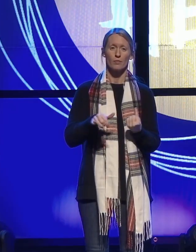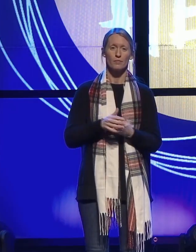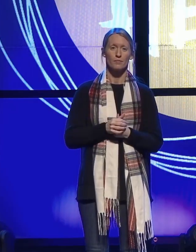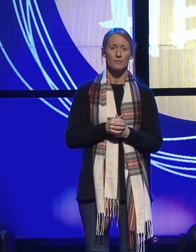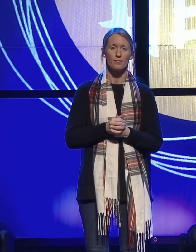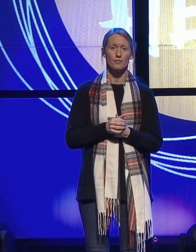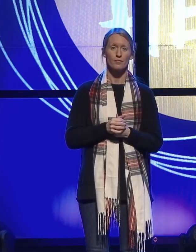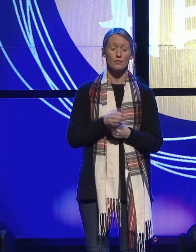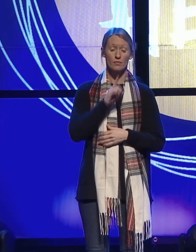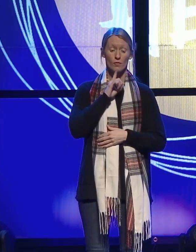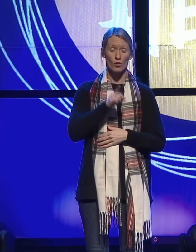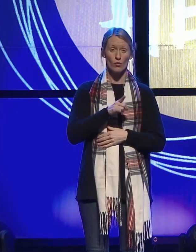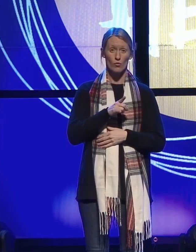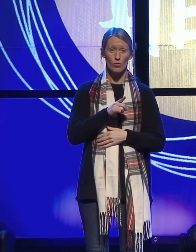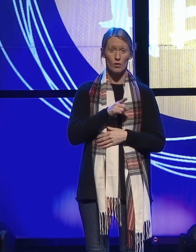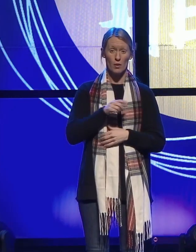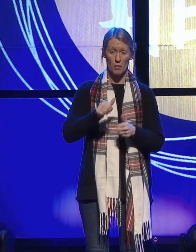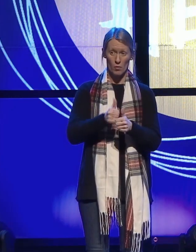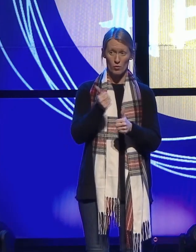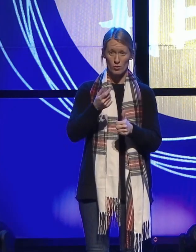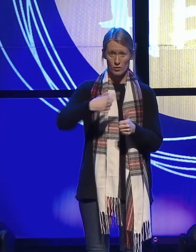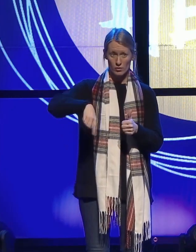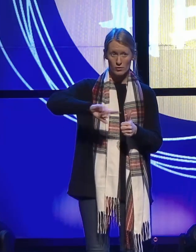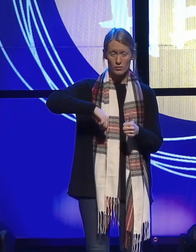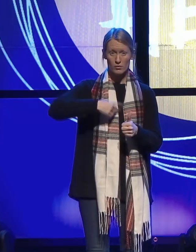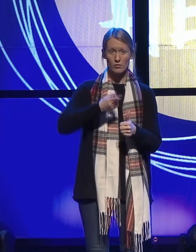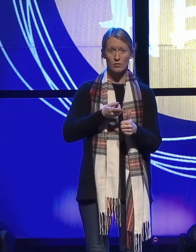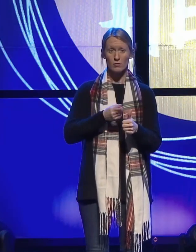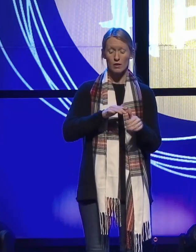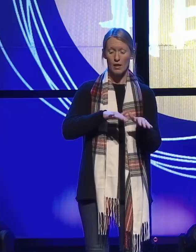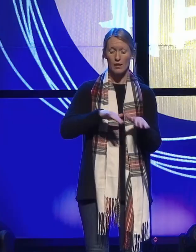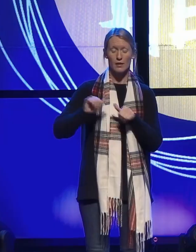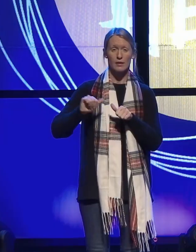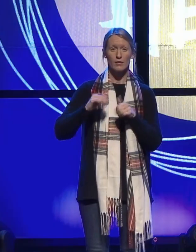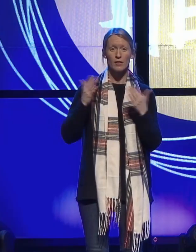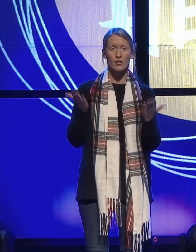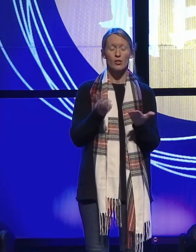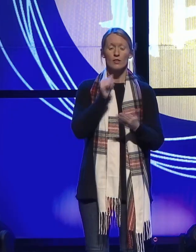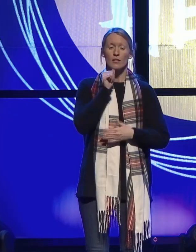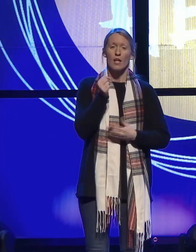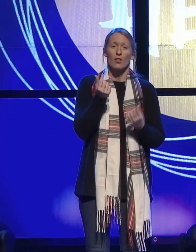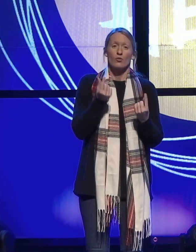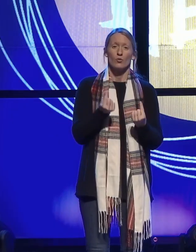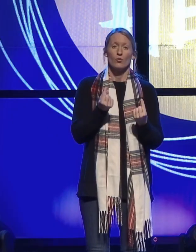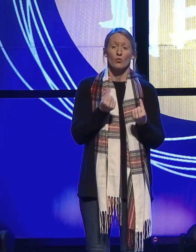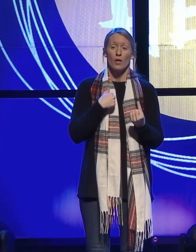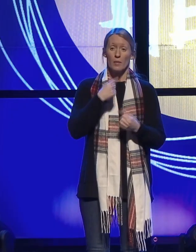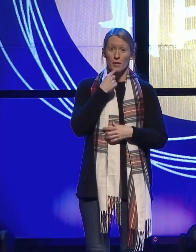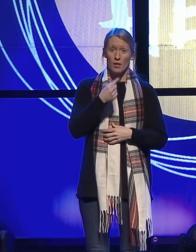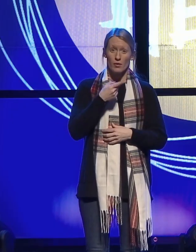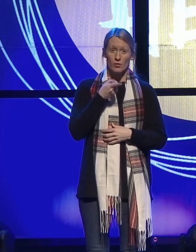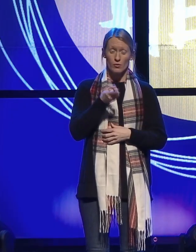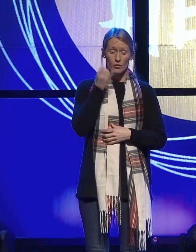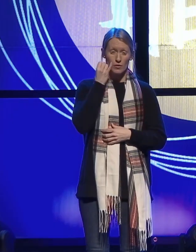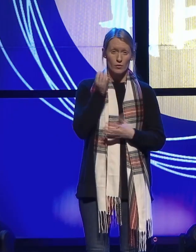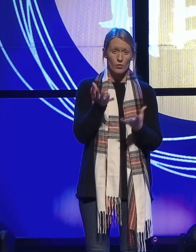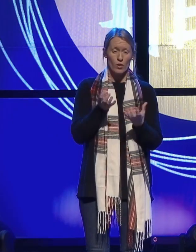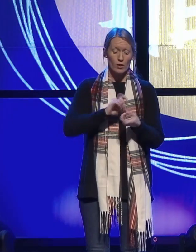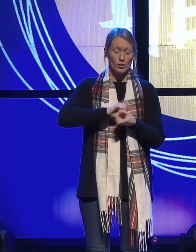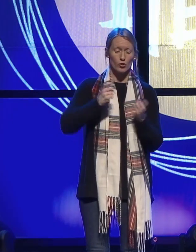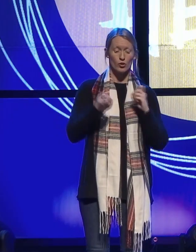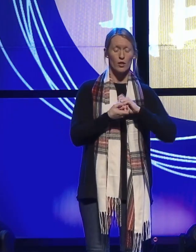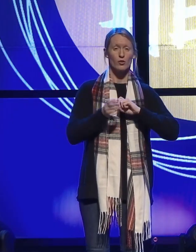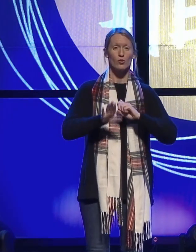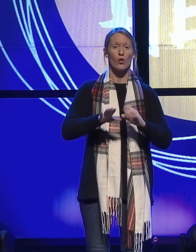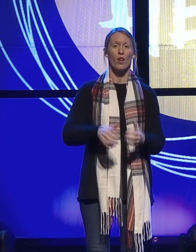And the truth is, the majority of you are like going to walk out of here and probably not do that. But I'm telling you, if you want to change your life, invest